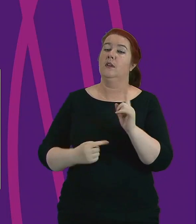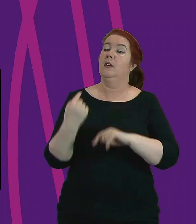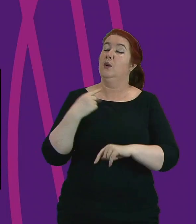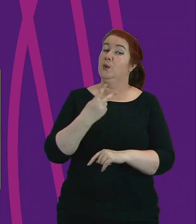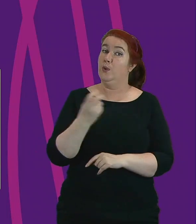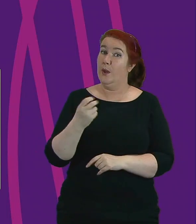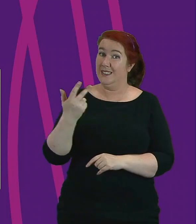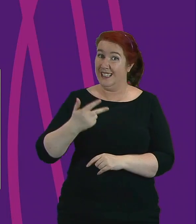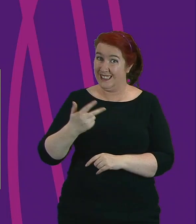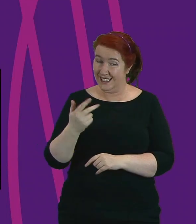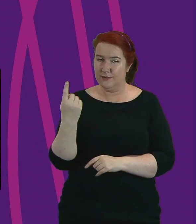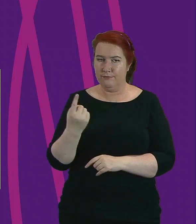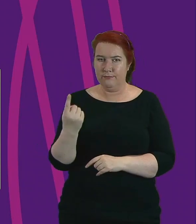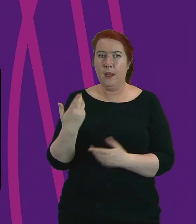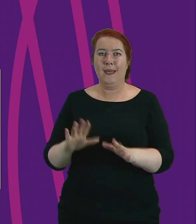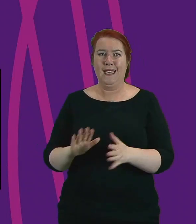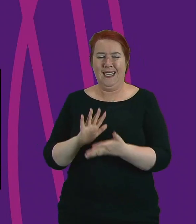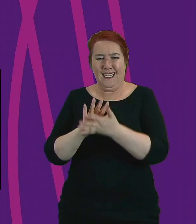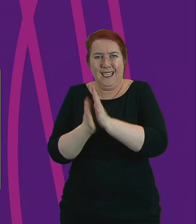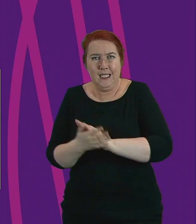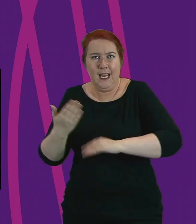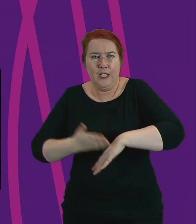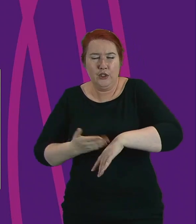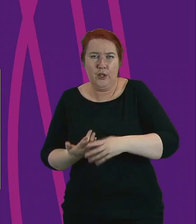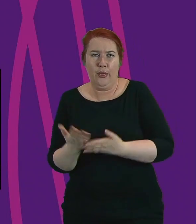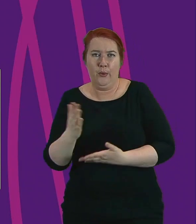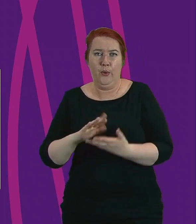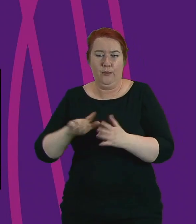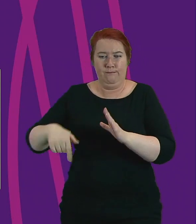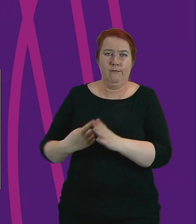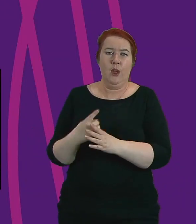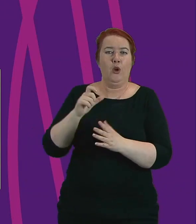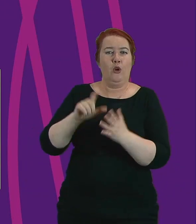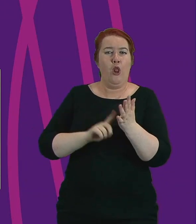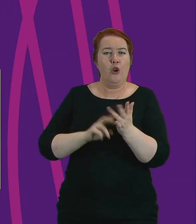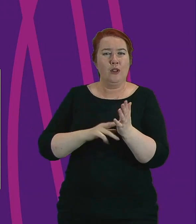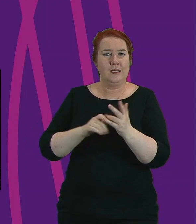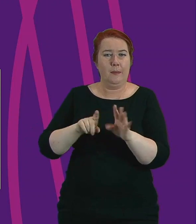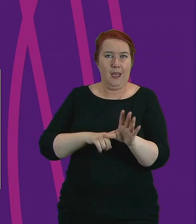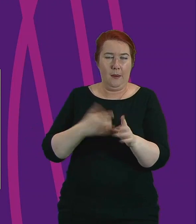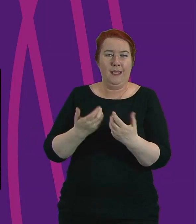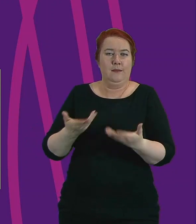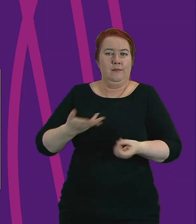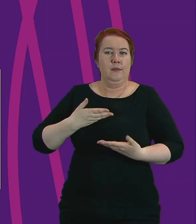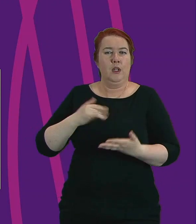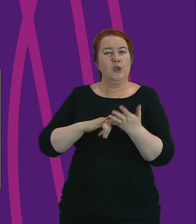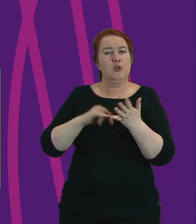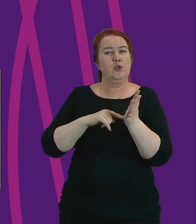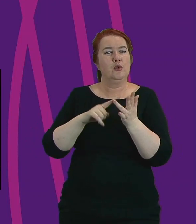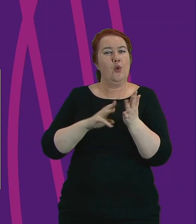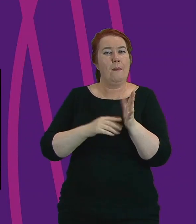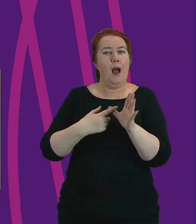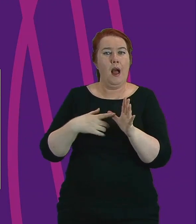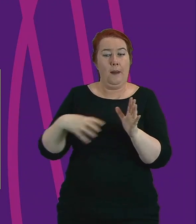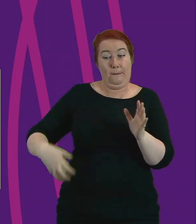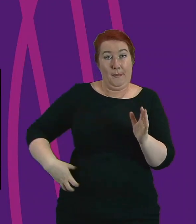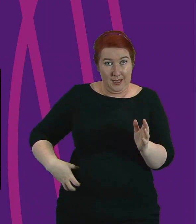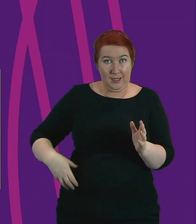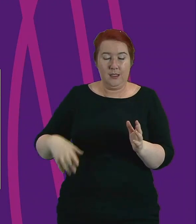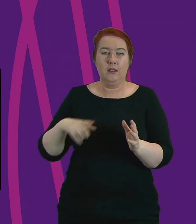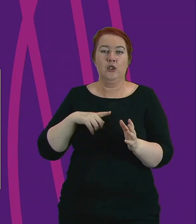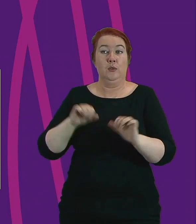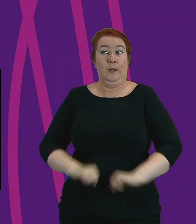been injured during a colonoscopy and was fitted with a temporary stoma bag while she was placed on a waiting list for corrective surgery. She waited and